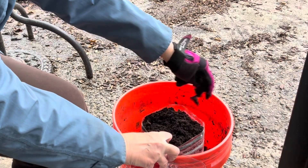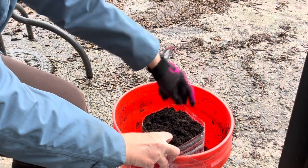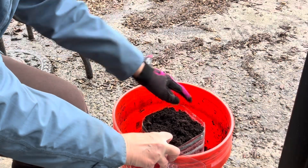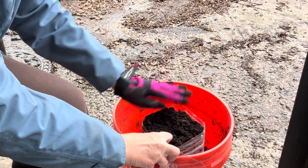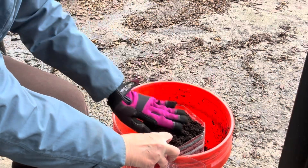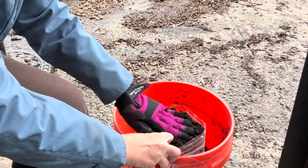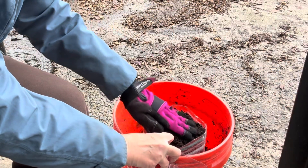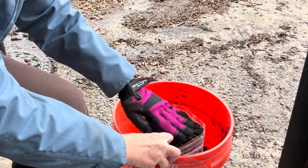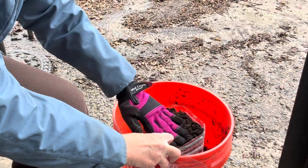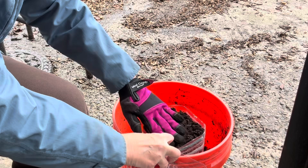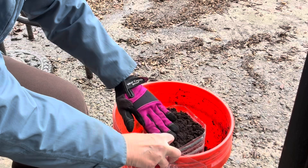in the house.